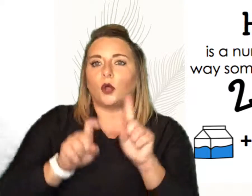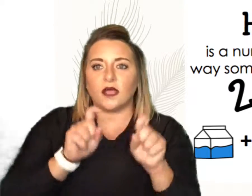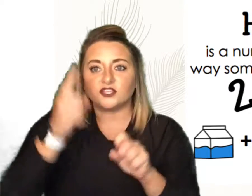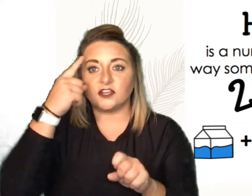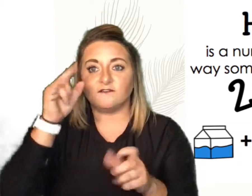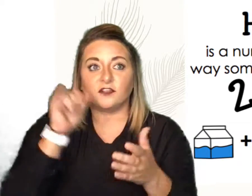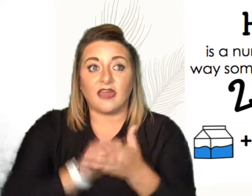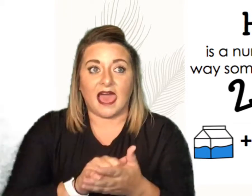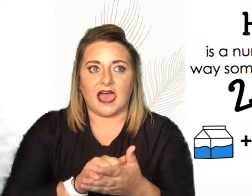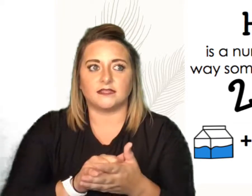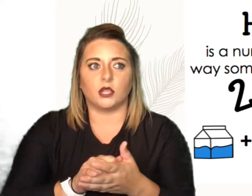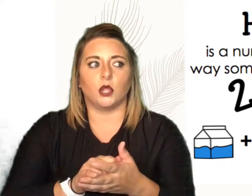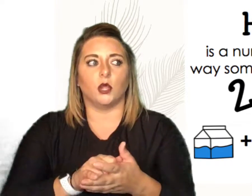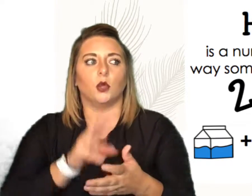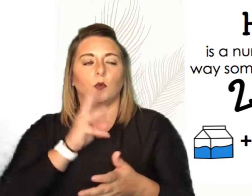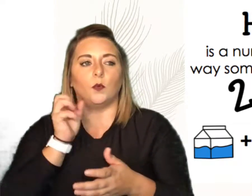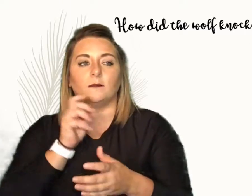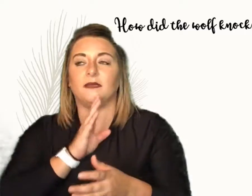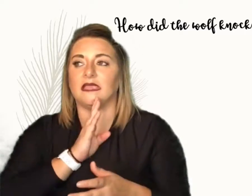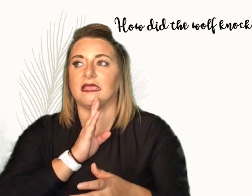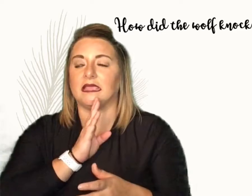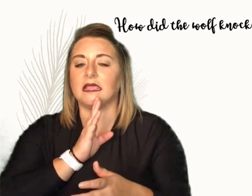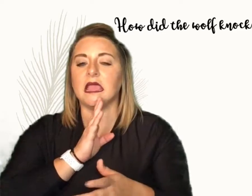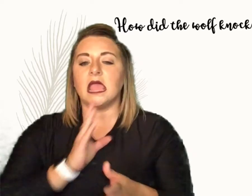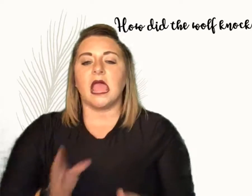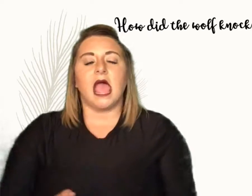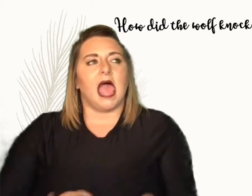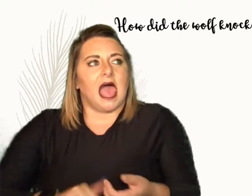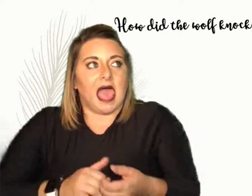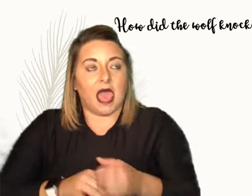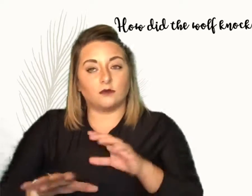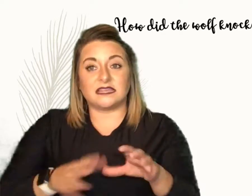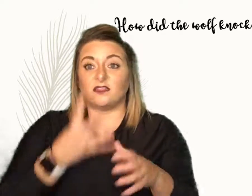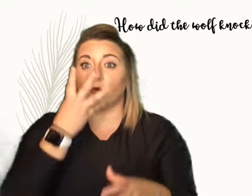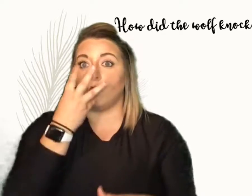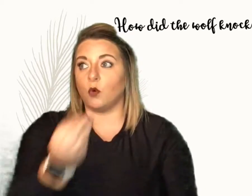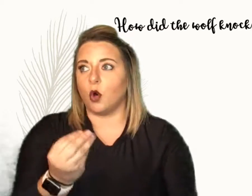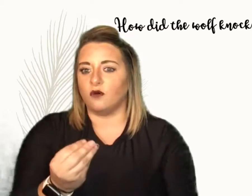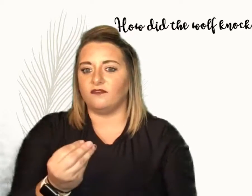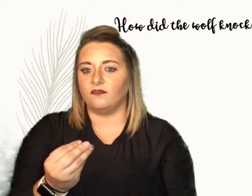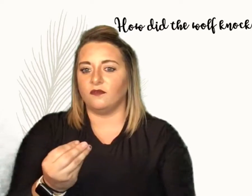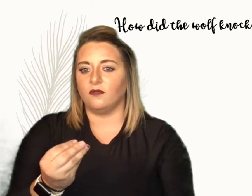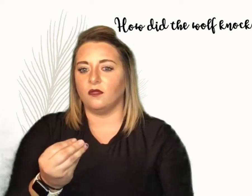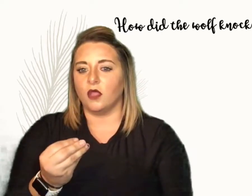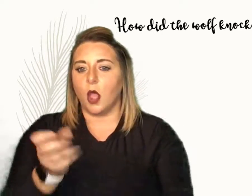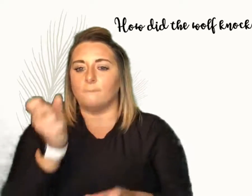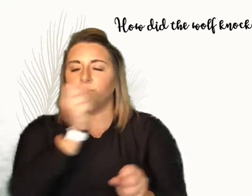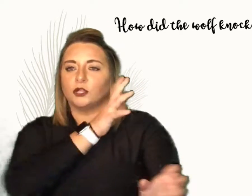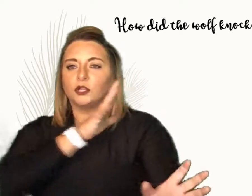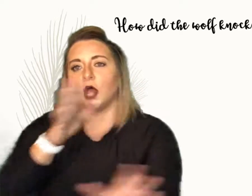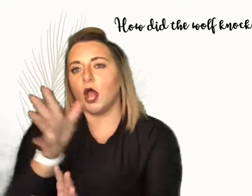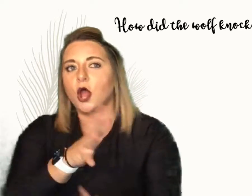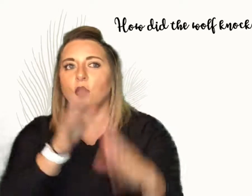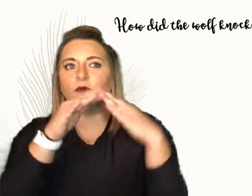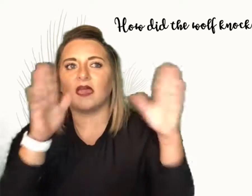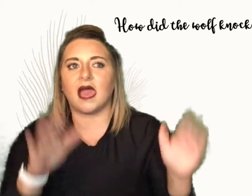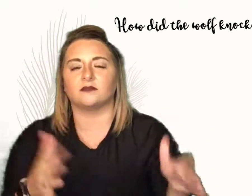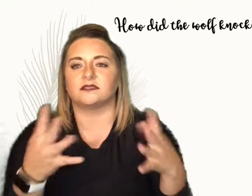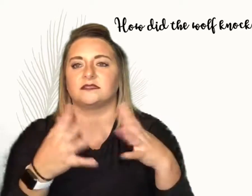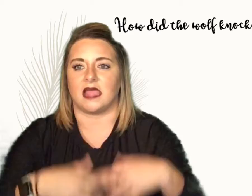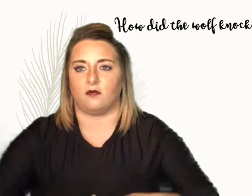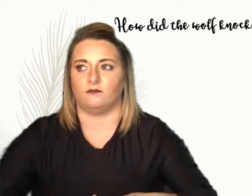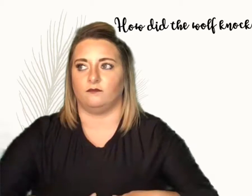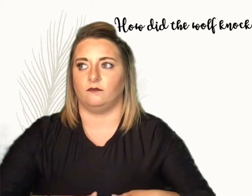So a question for that would be, how did the wolf blow